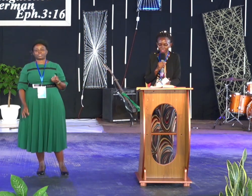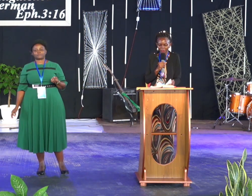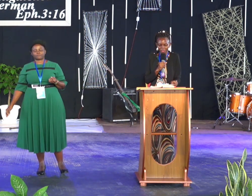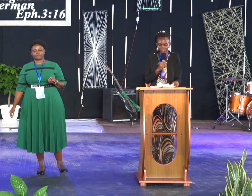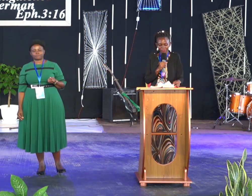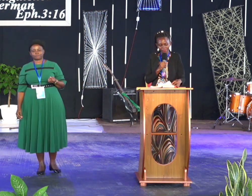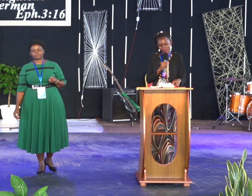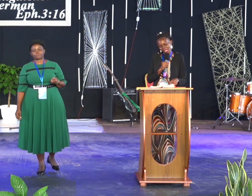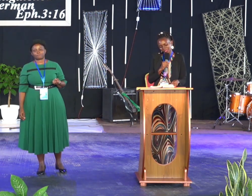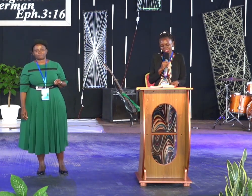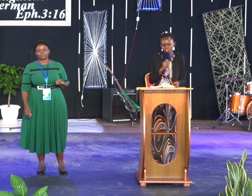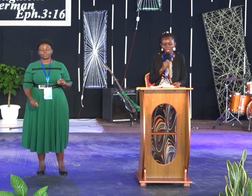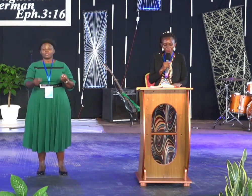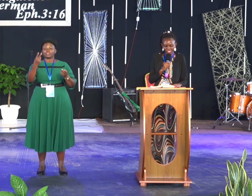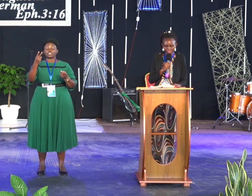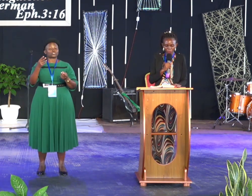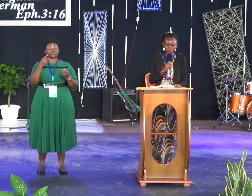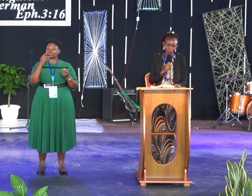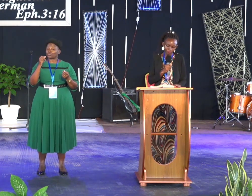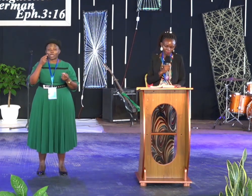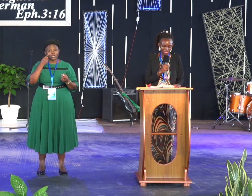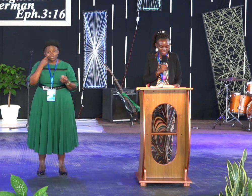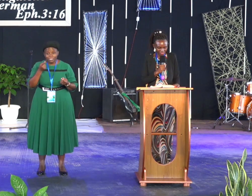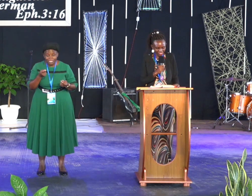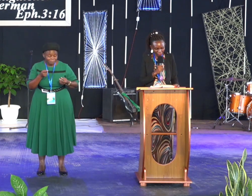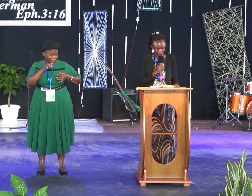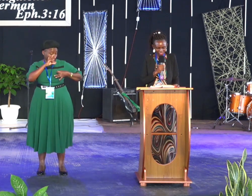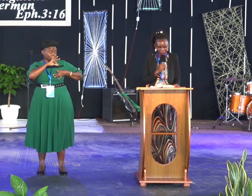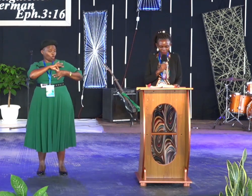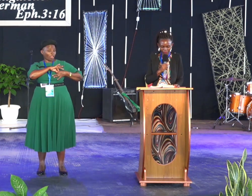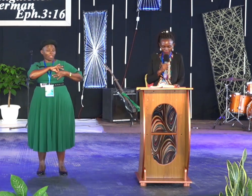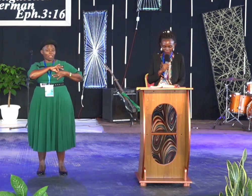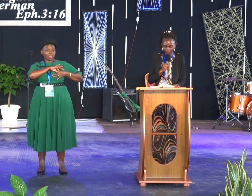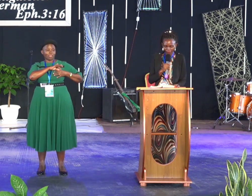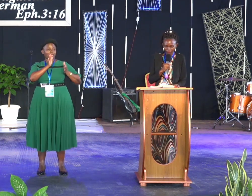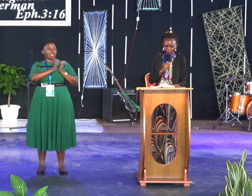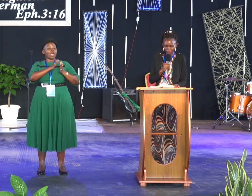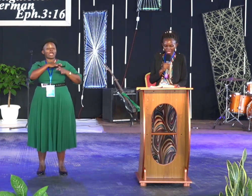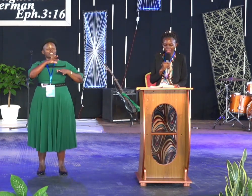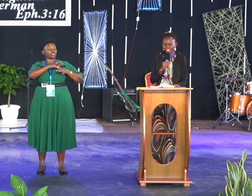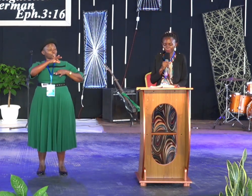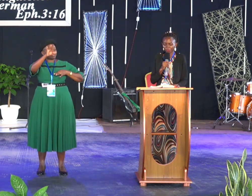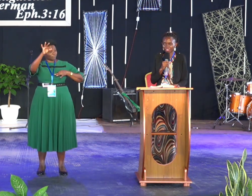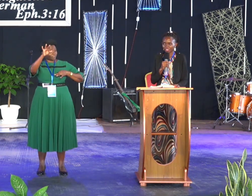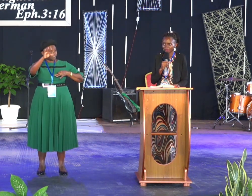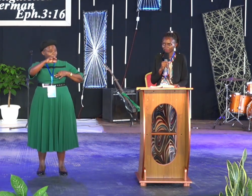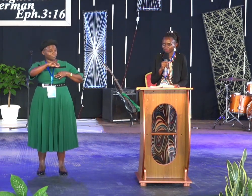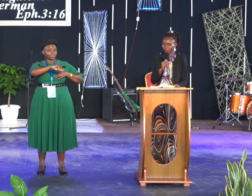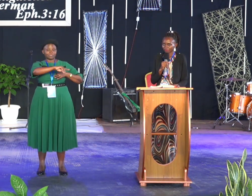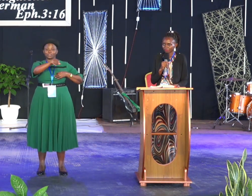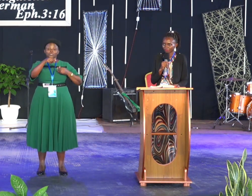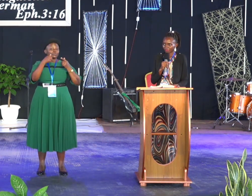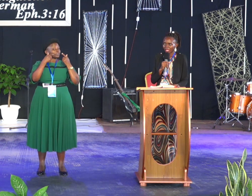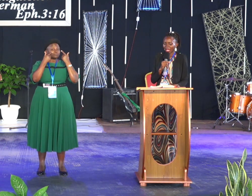ne bino ebibiri tebirabika. These two are invisible. Ememe. The soul. N'omwoyo. And the spirit. Bigwa mu